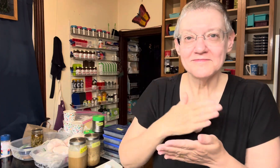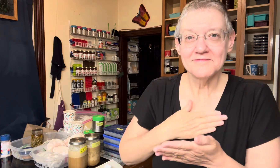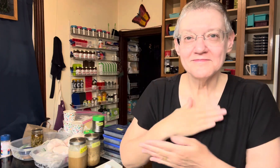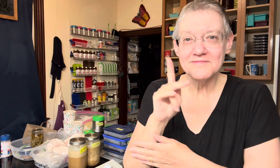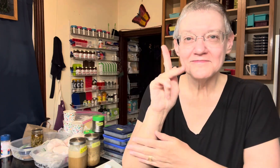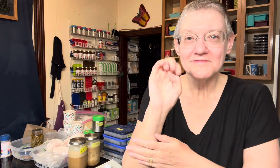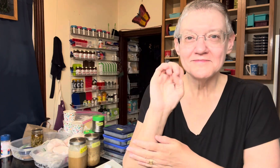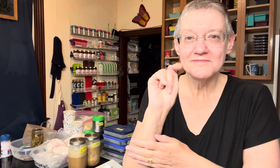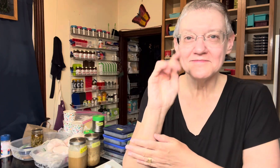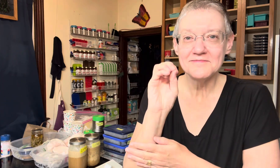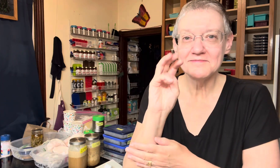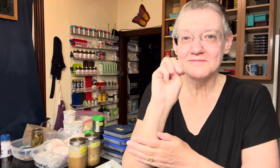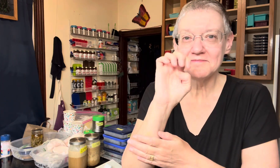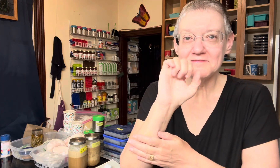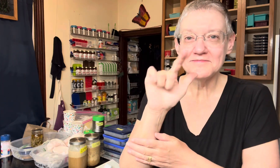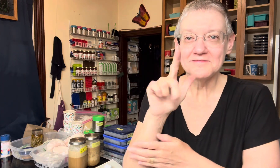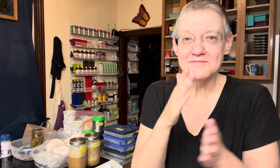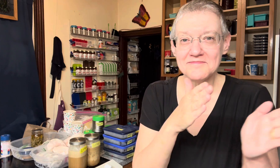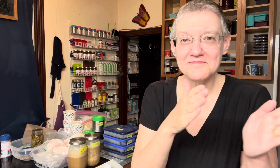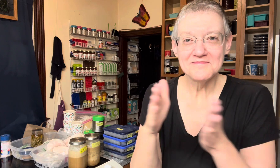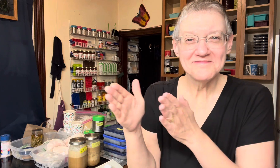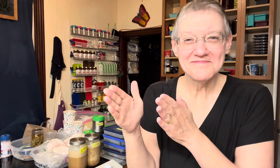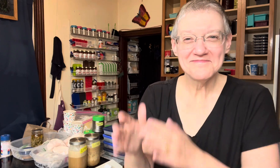keto meal planning.